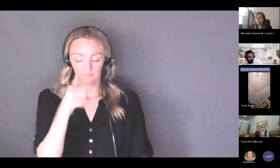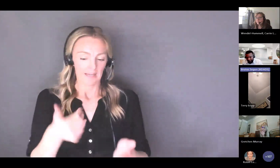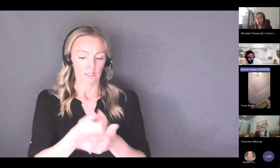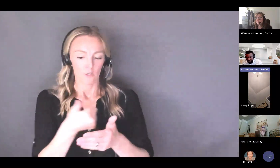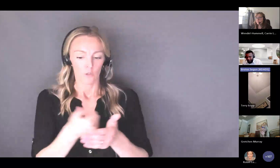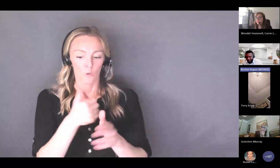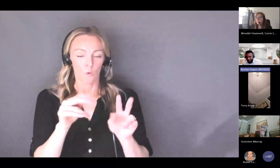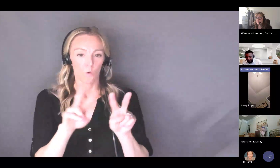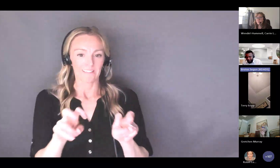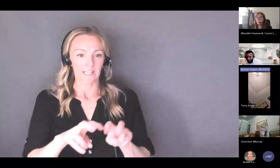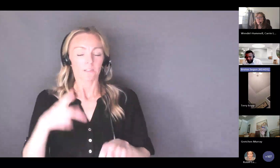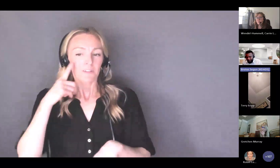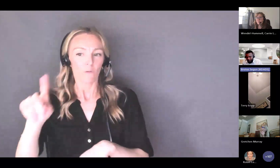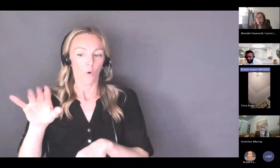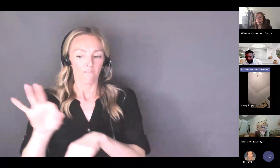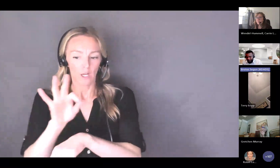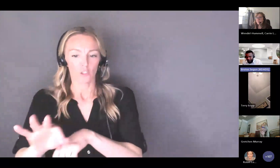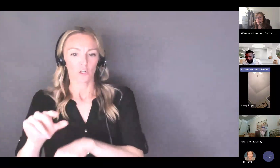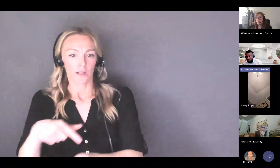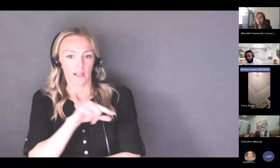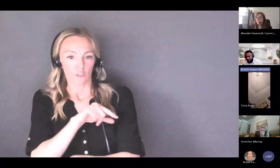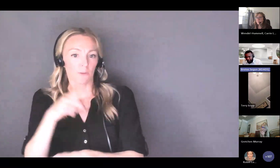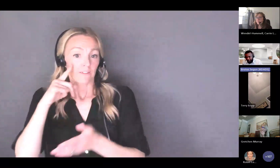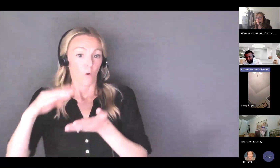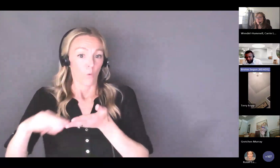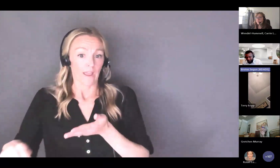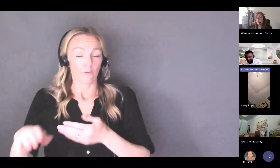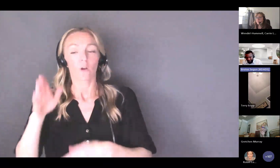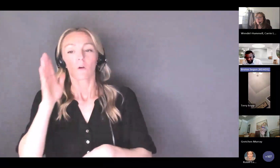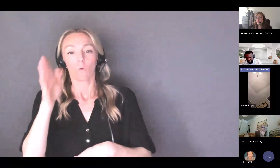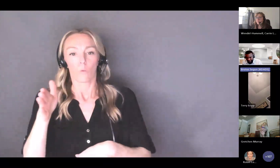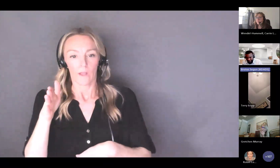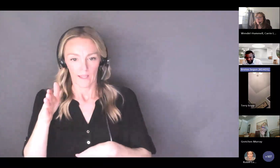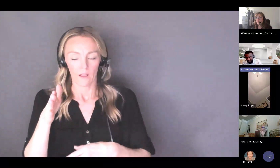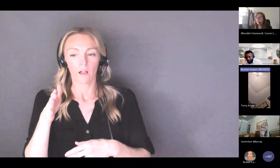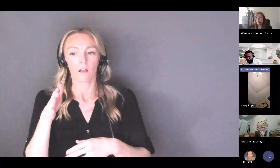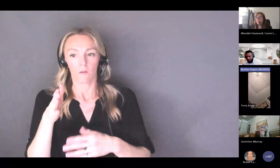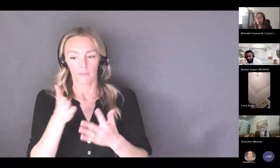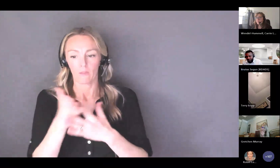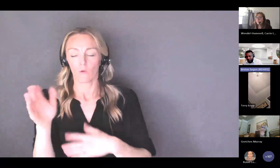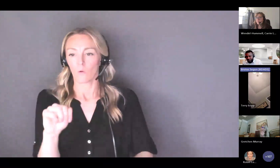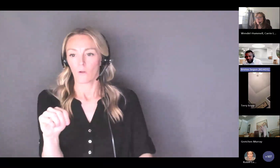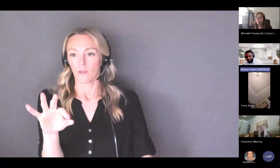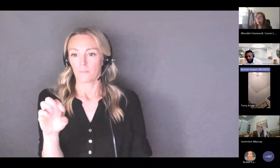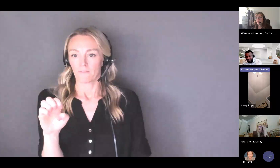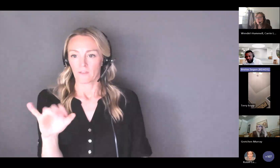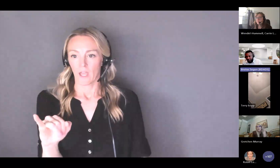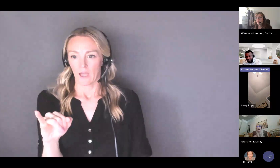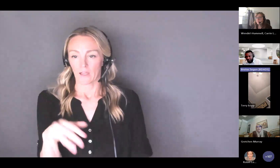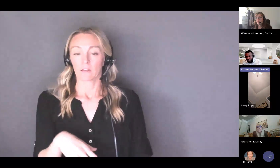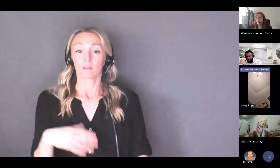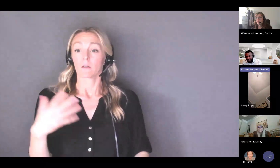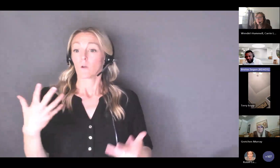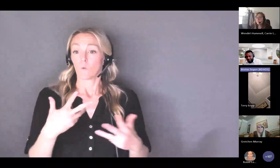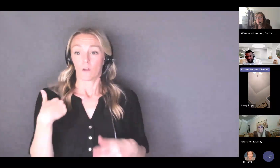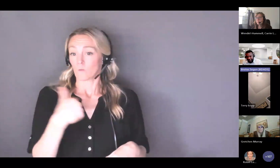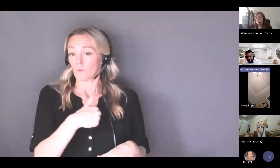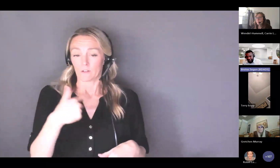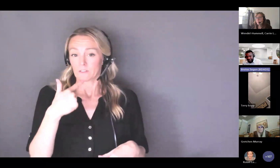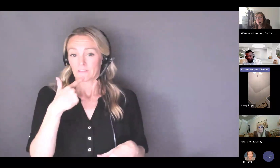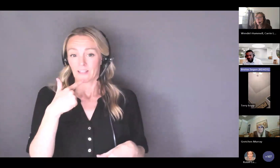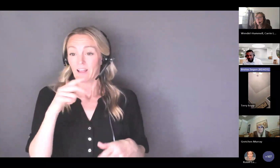assessments for functional eligibility for the waiver would be done through the MFEI. What we're saying with the kind